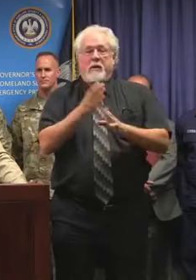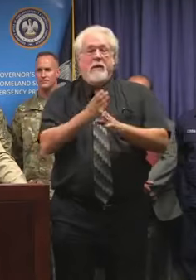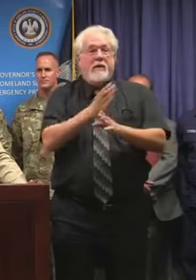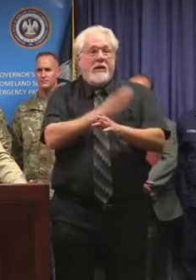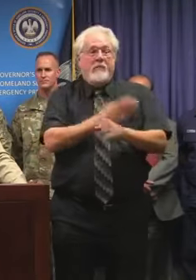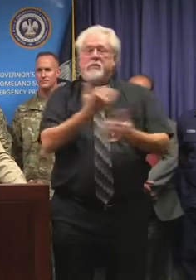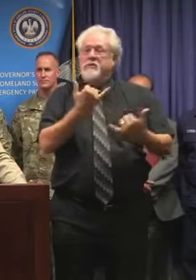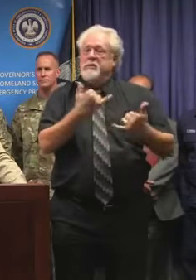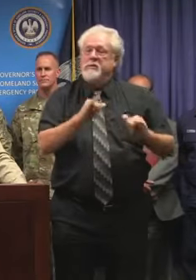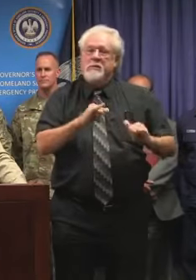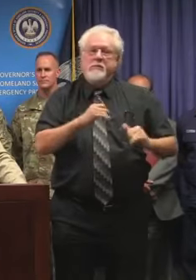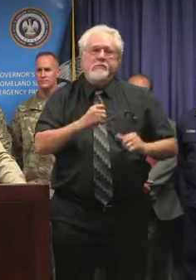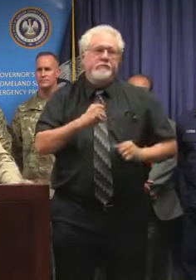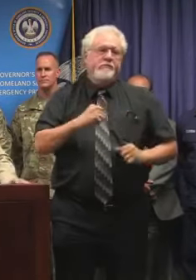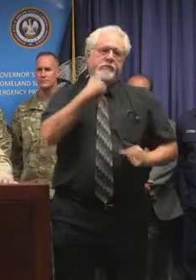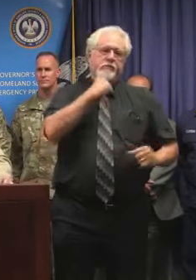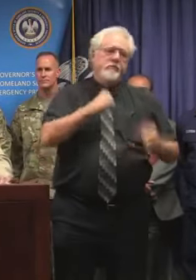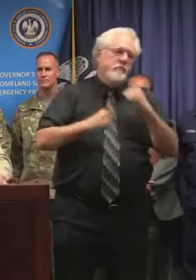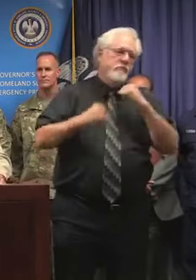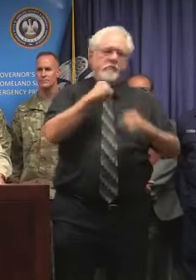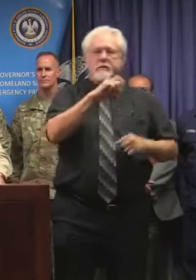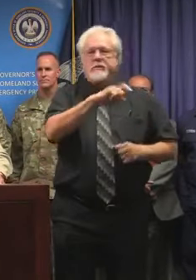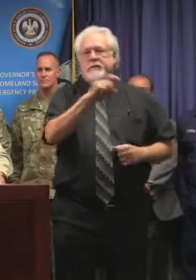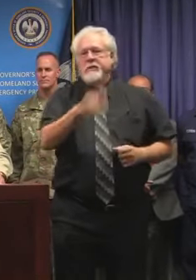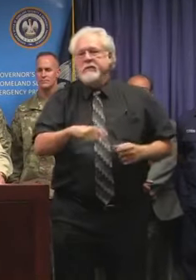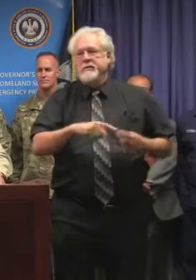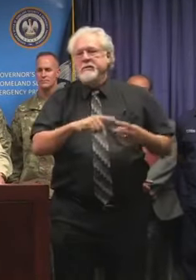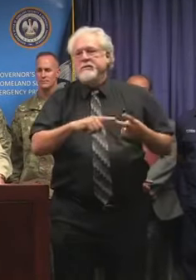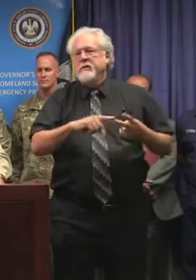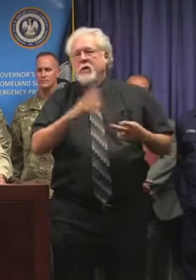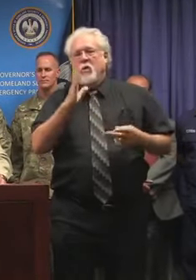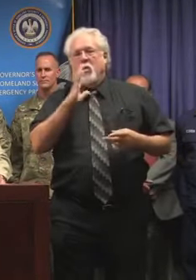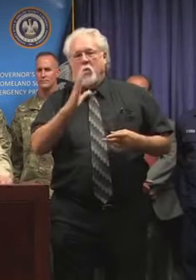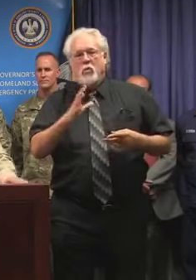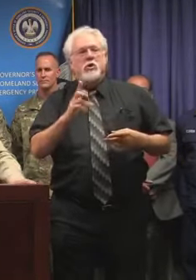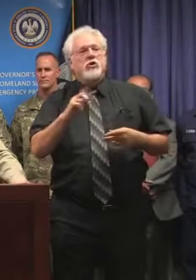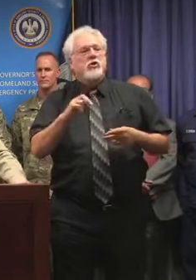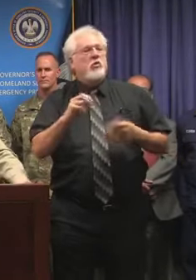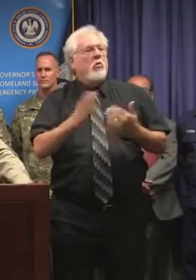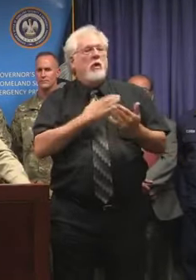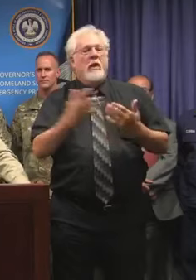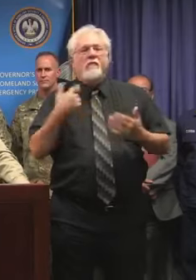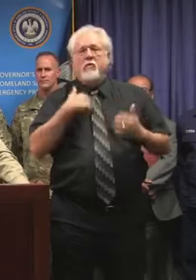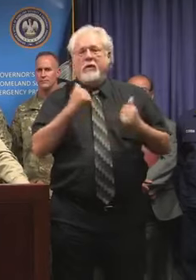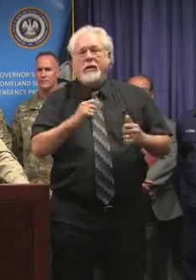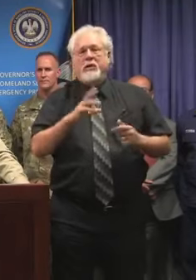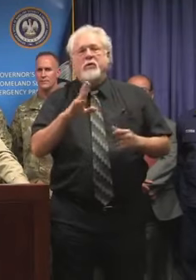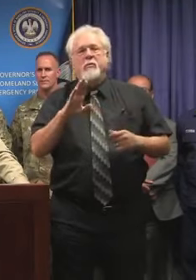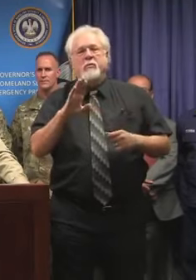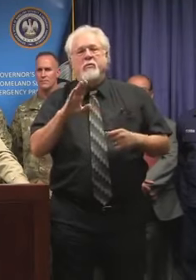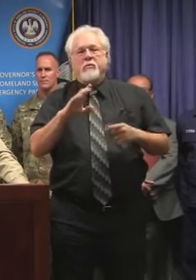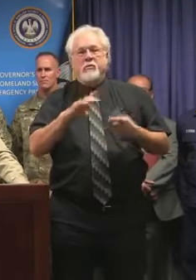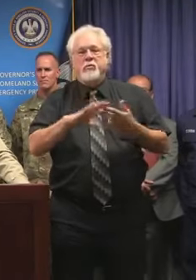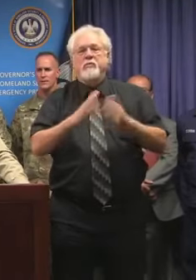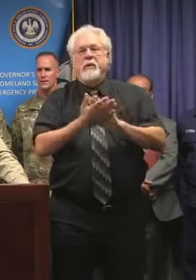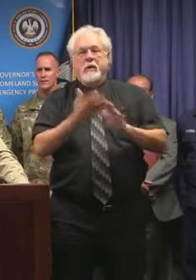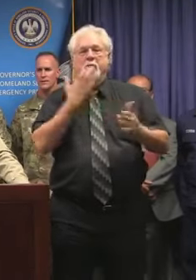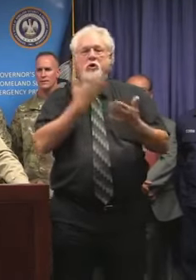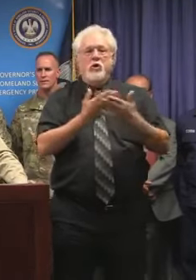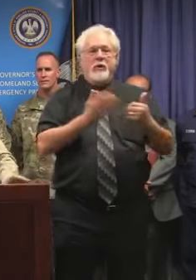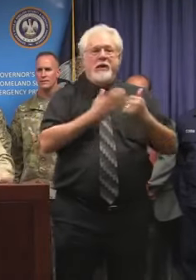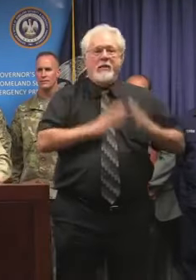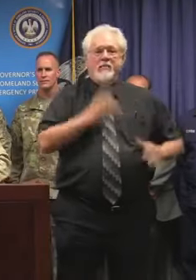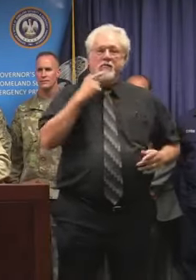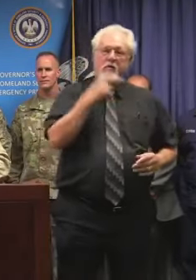are still taking it on the chin in Texas, and we're going to do everything we can to be good neighbors to them